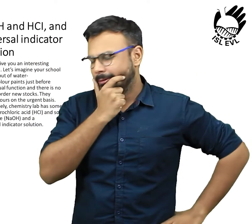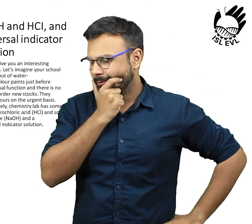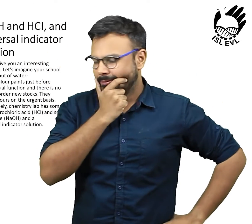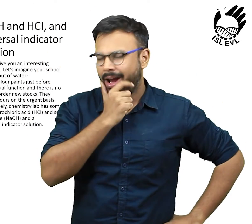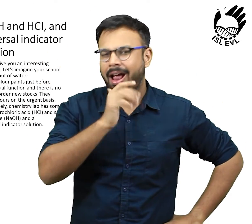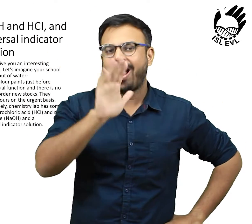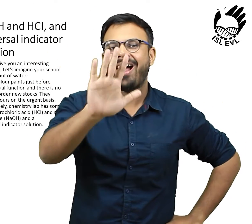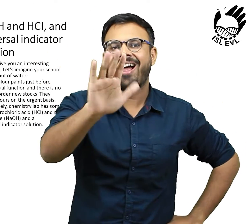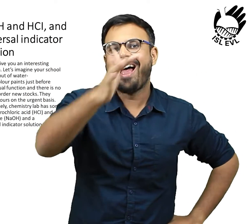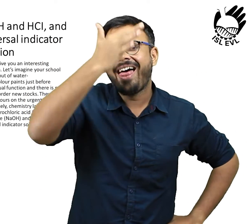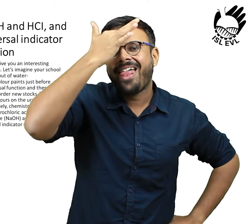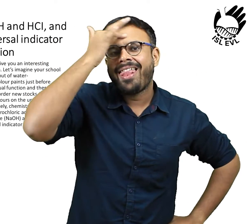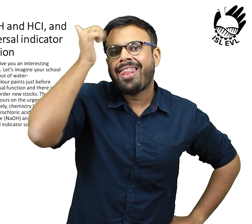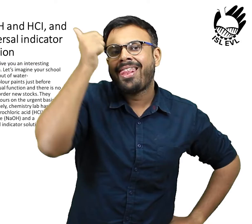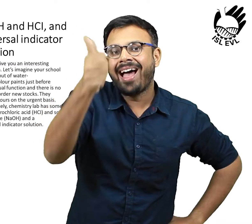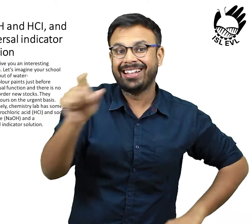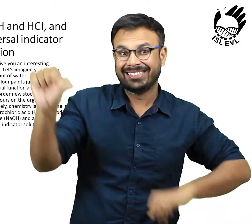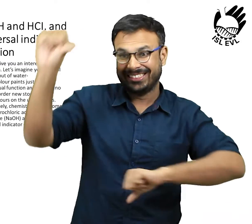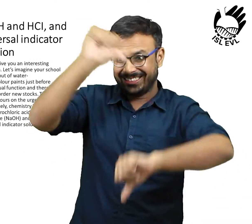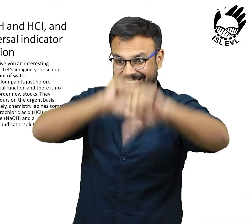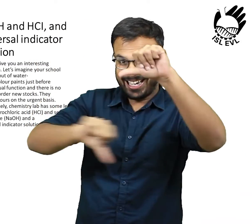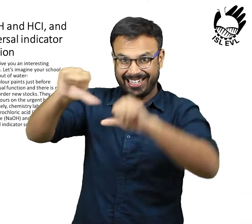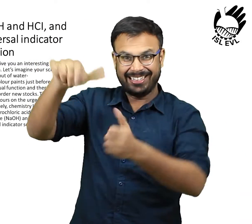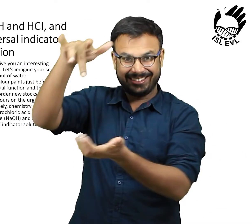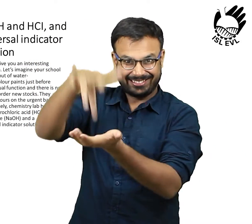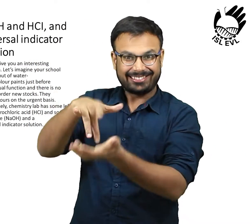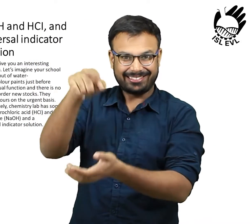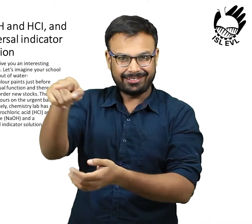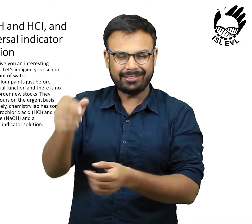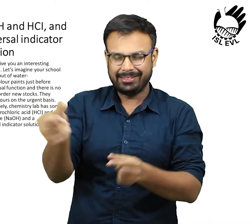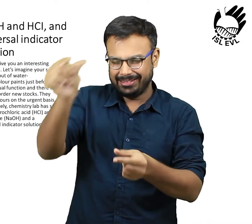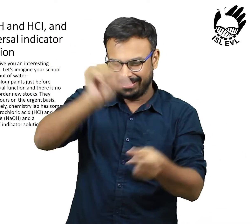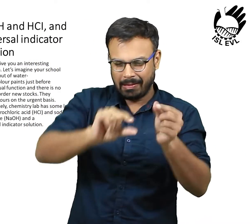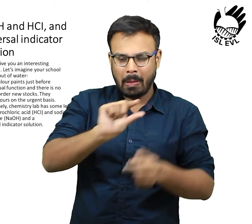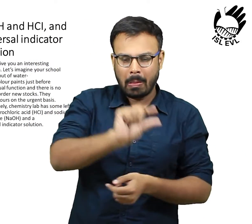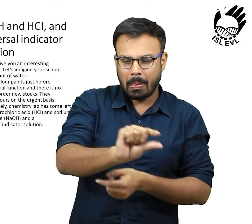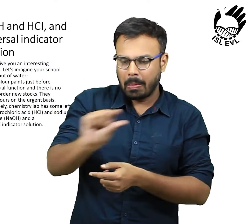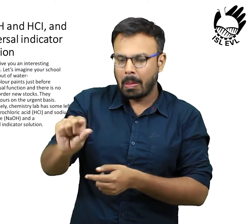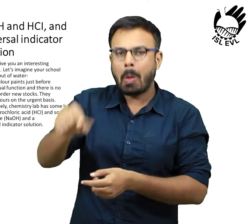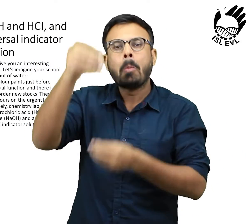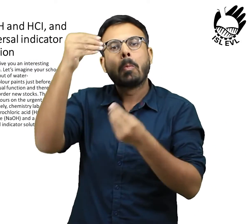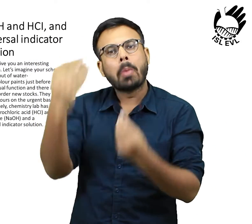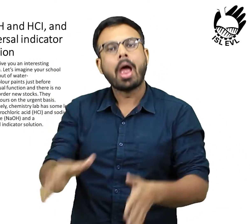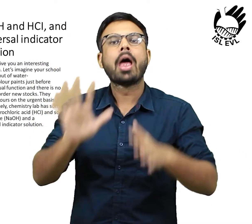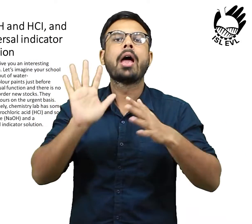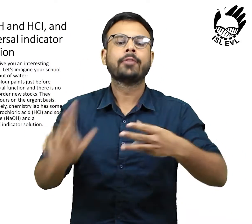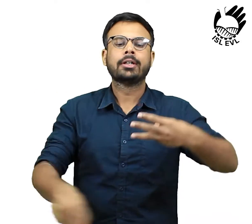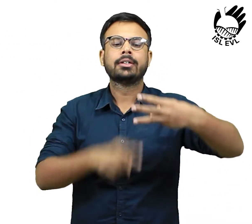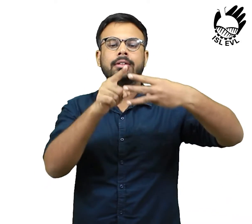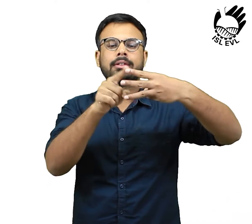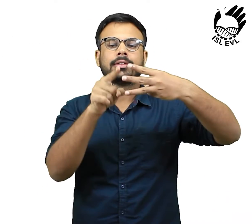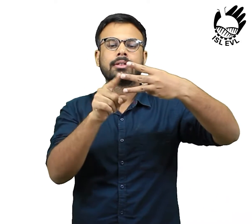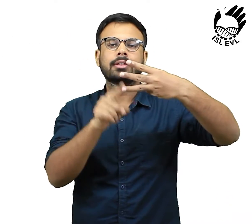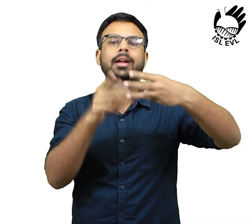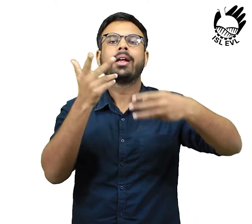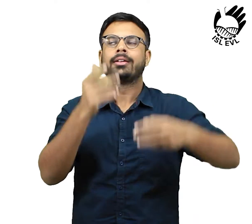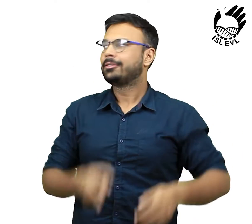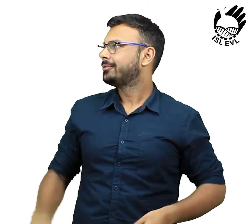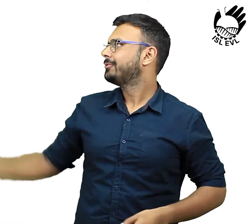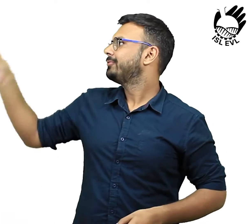before the annual function, and there is no time to order new stocks. They need colors